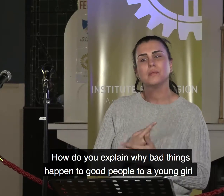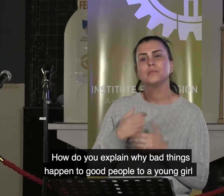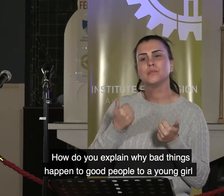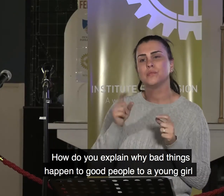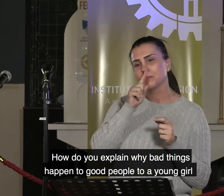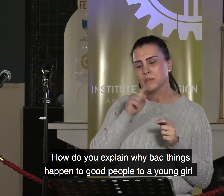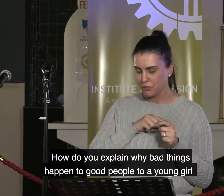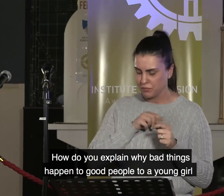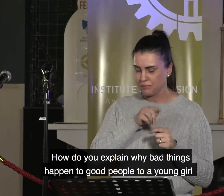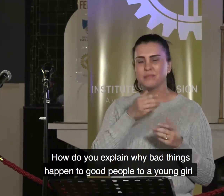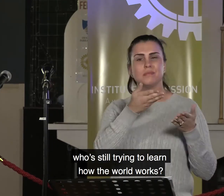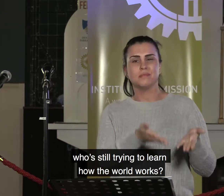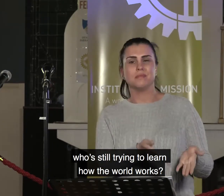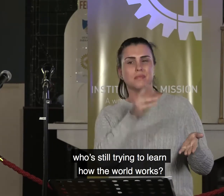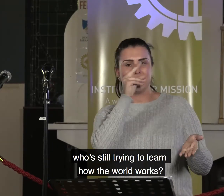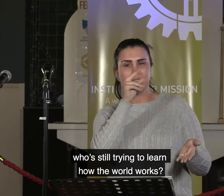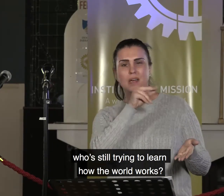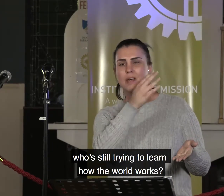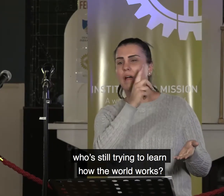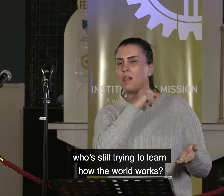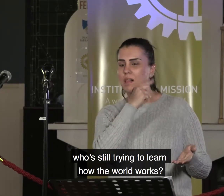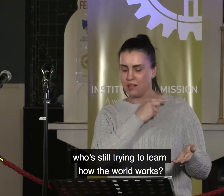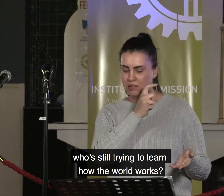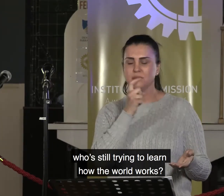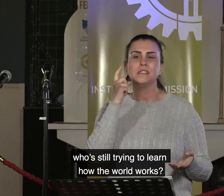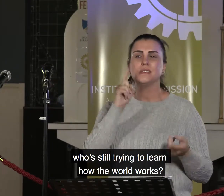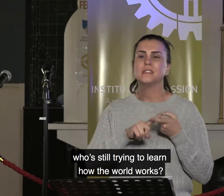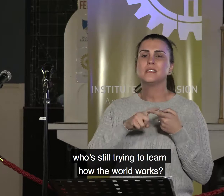people, to a young girl who's still trying to learn how the world works?